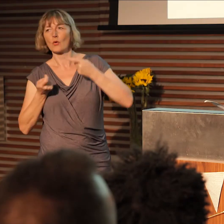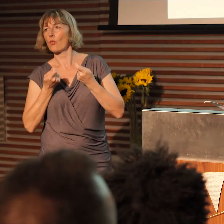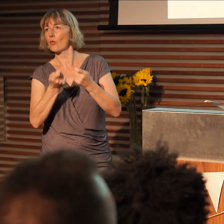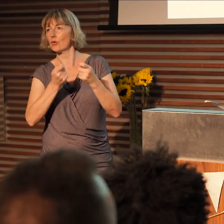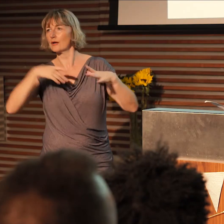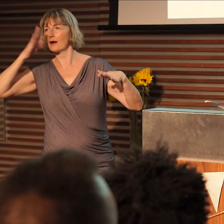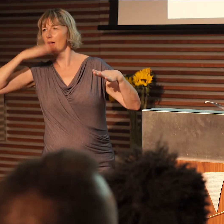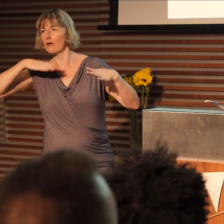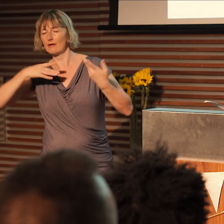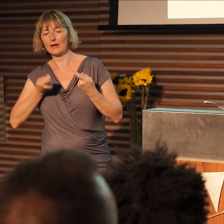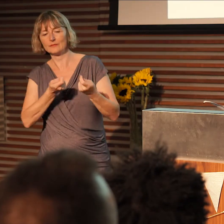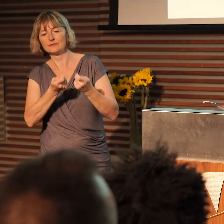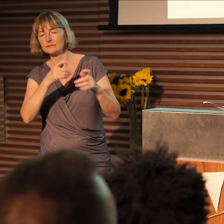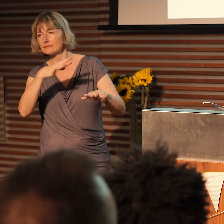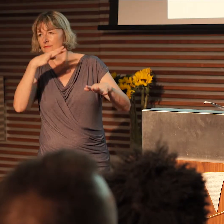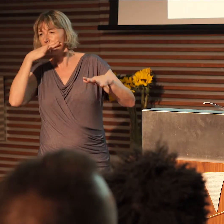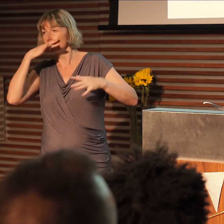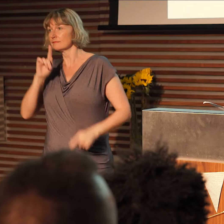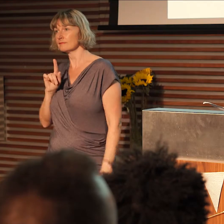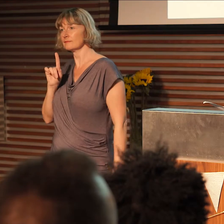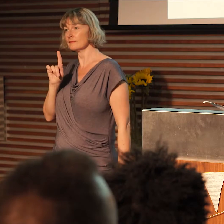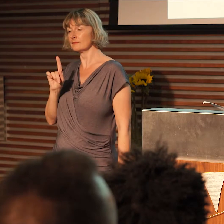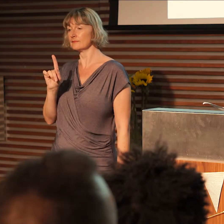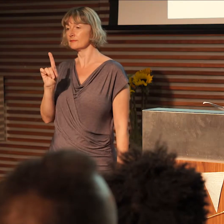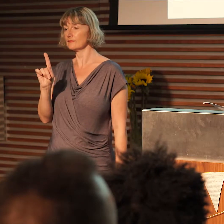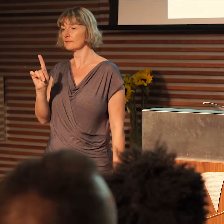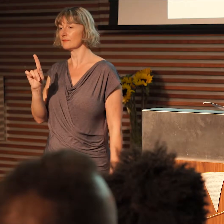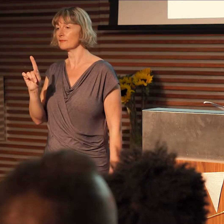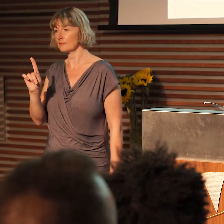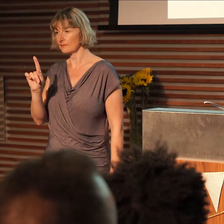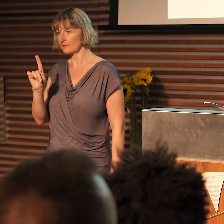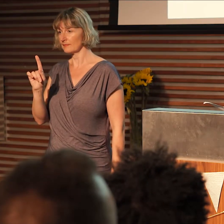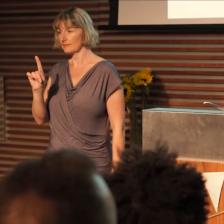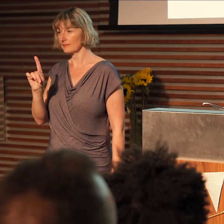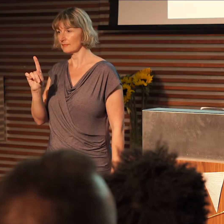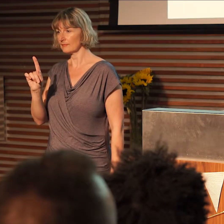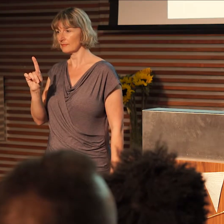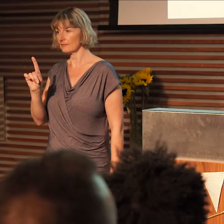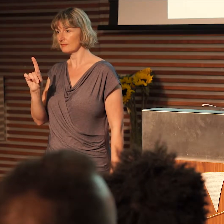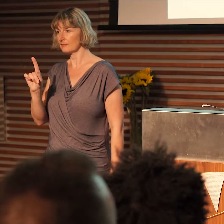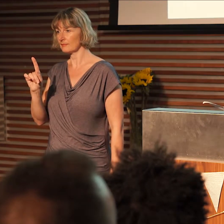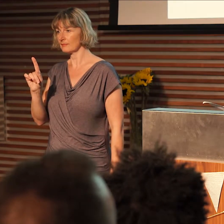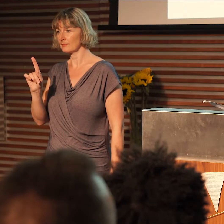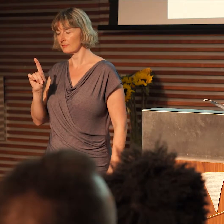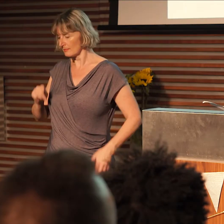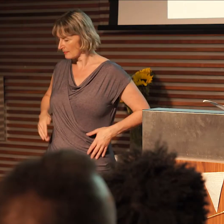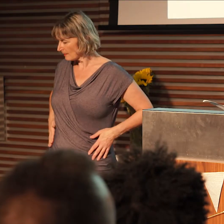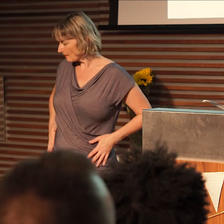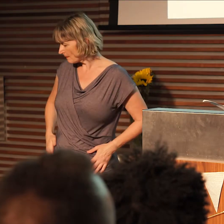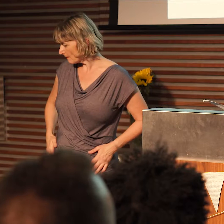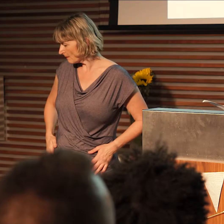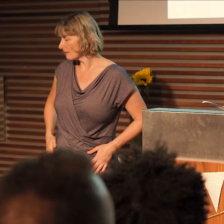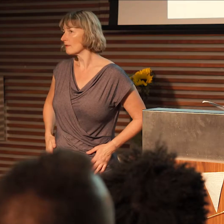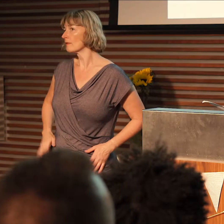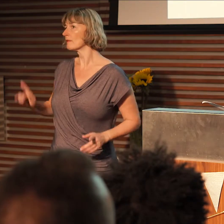and coriander on the air. I wait. In my pocket, I clutch the